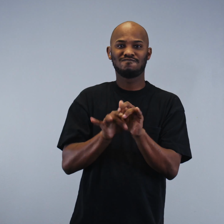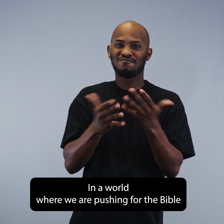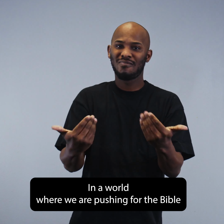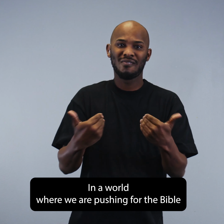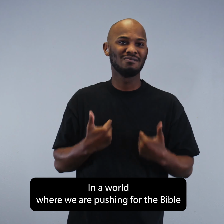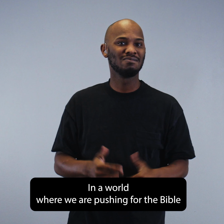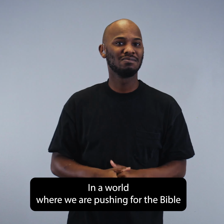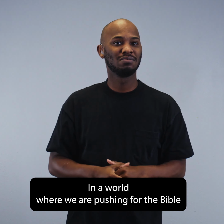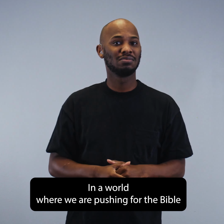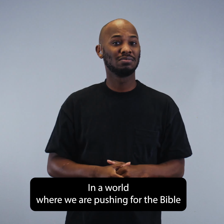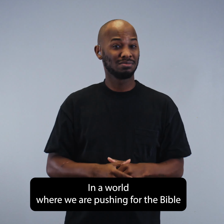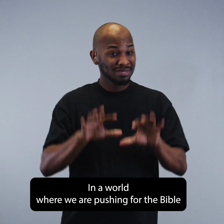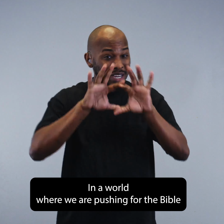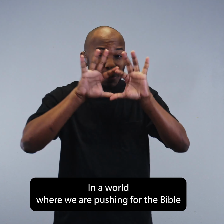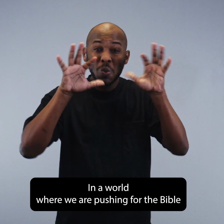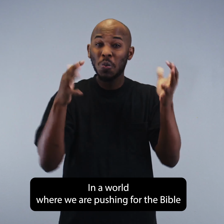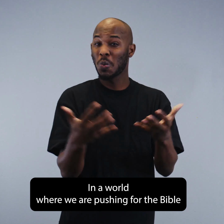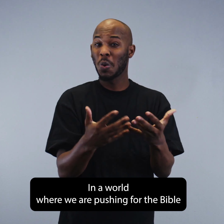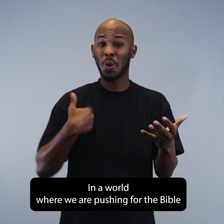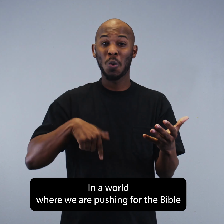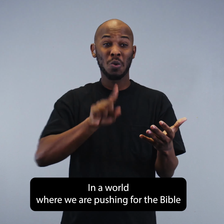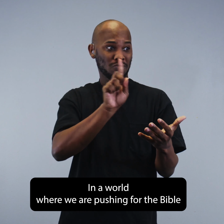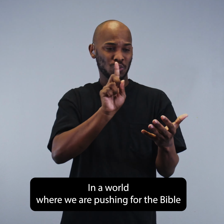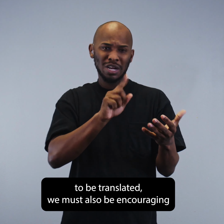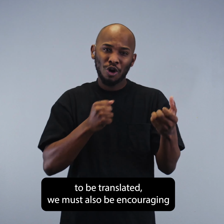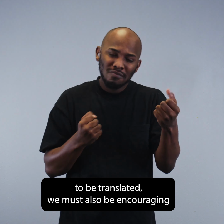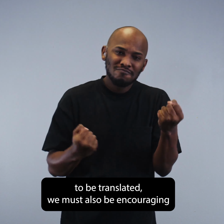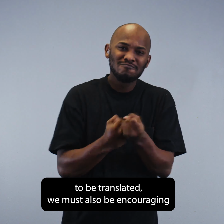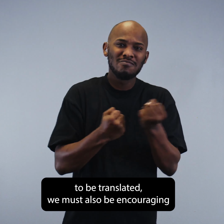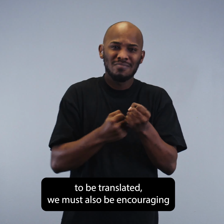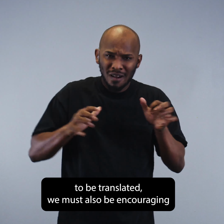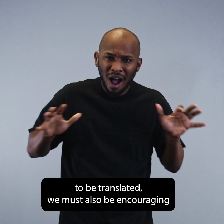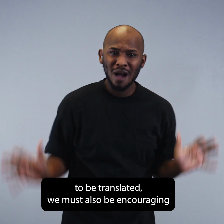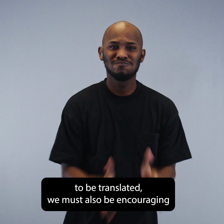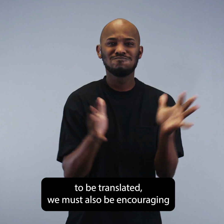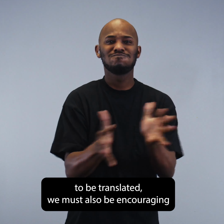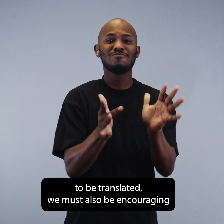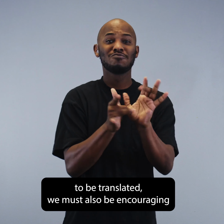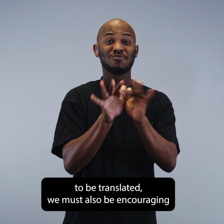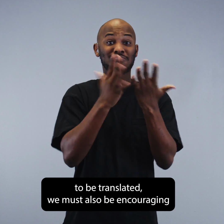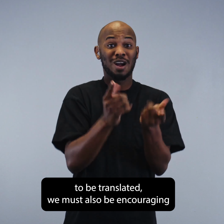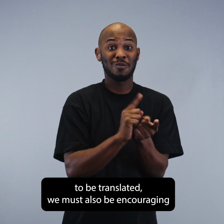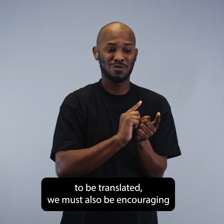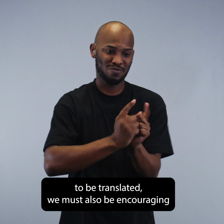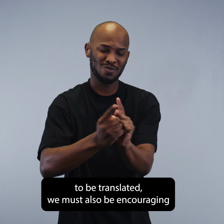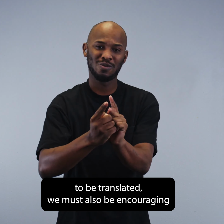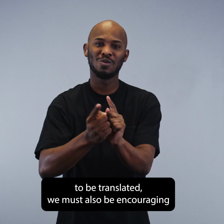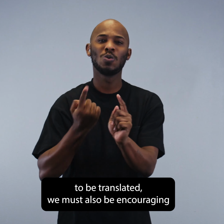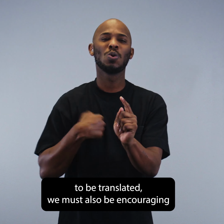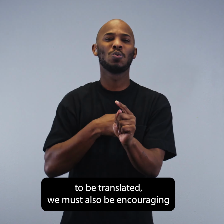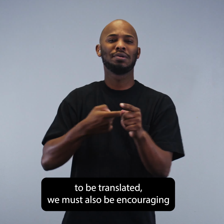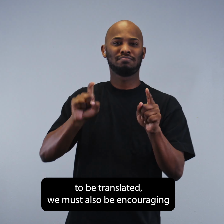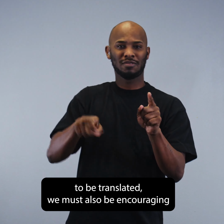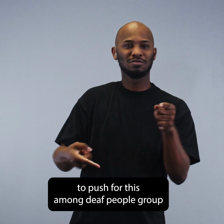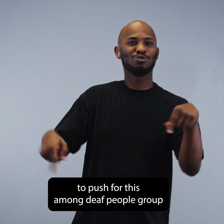In a world where we are pushing for the Bible to be translated, we must also be encouraged to